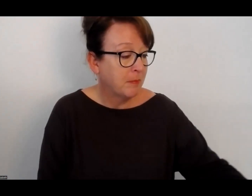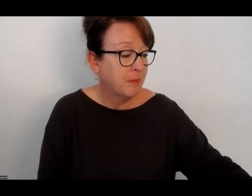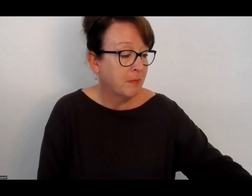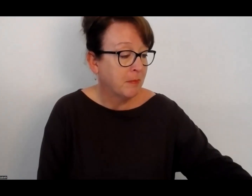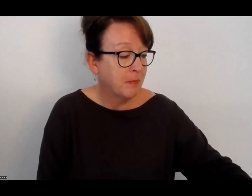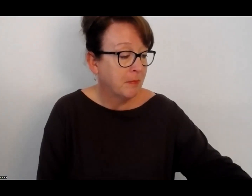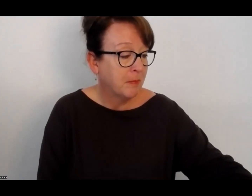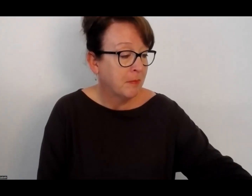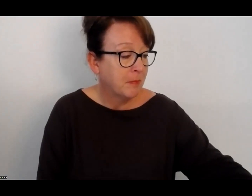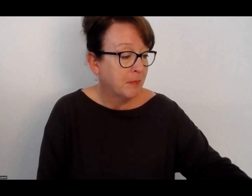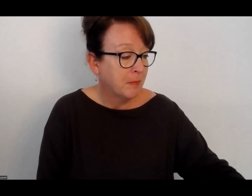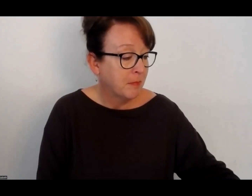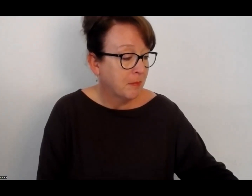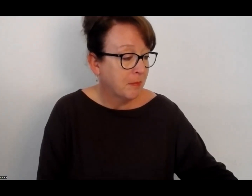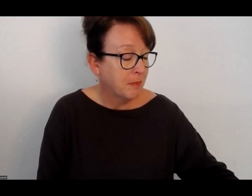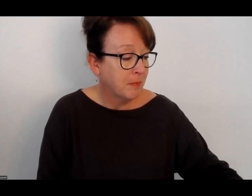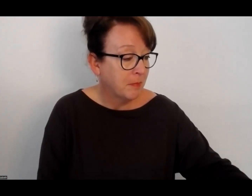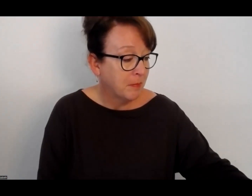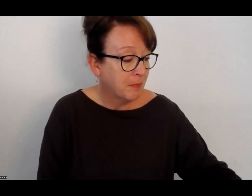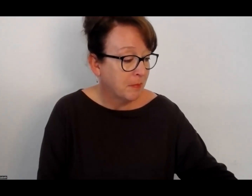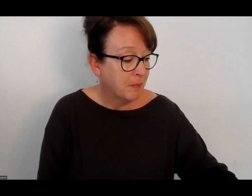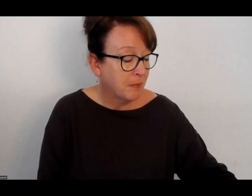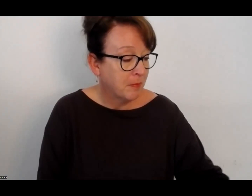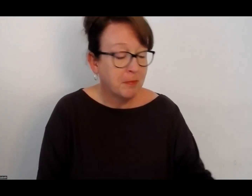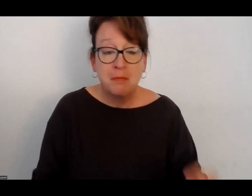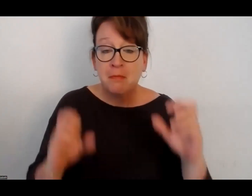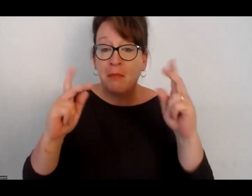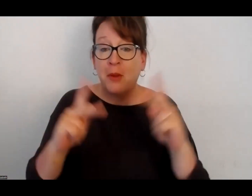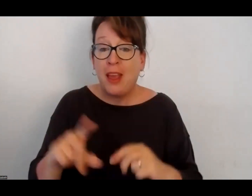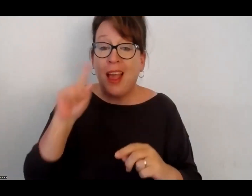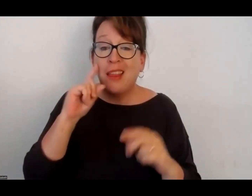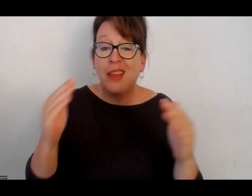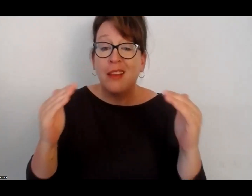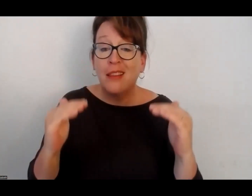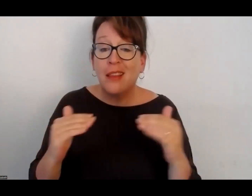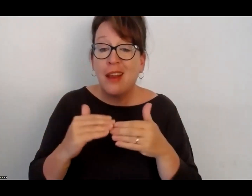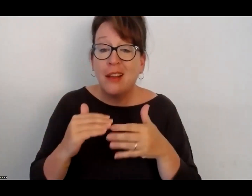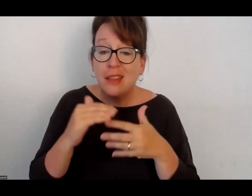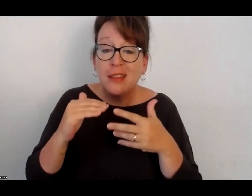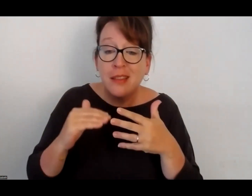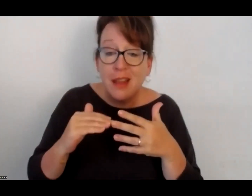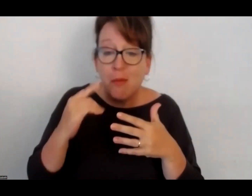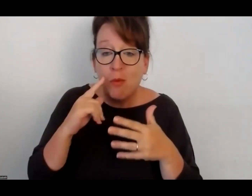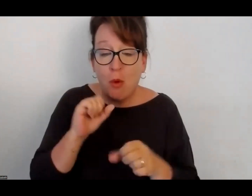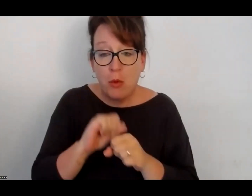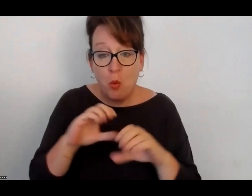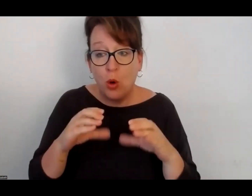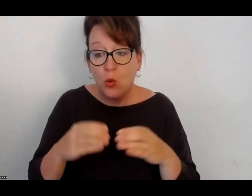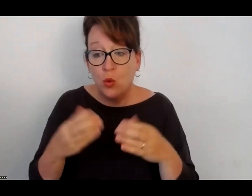Perfect. Okay, so I think the next step for the work groups, we will have to